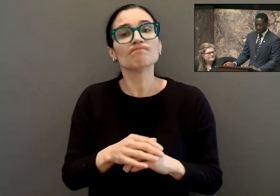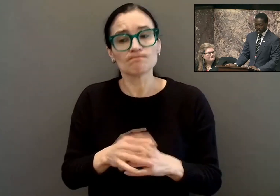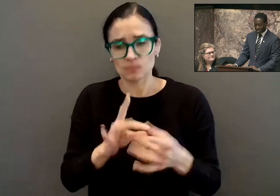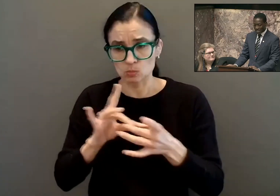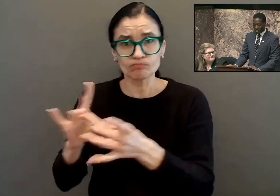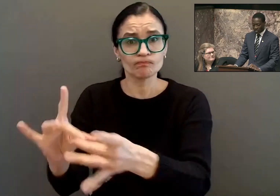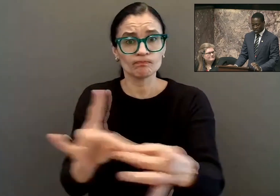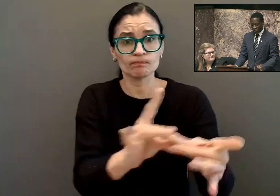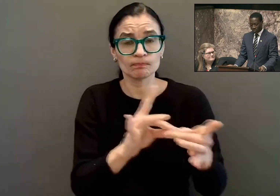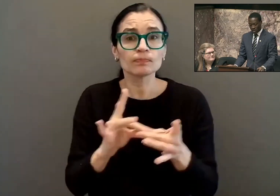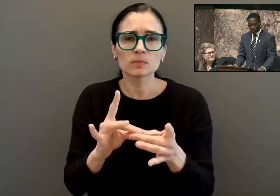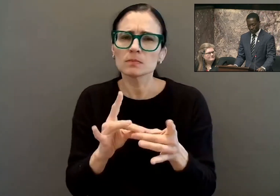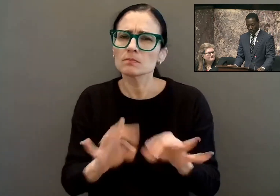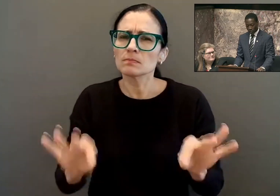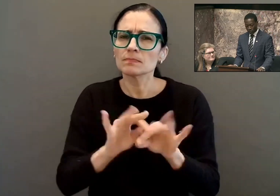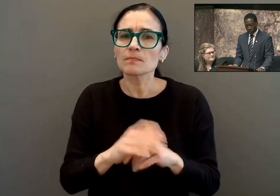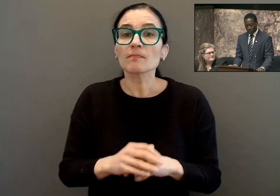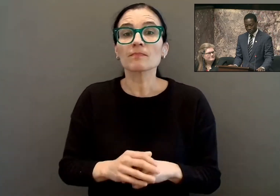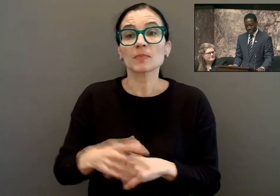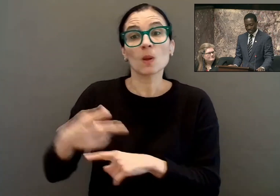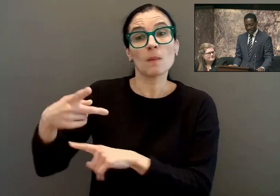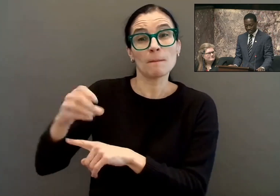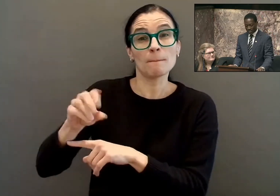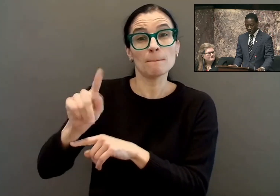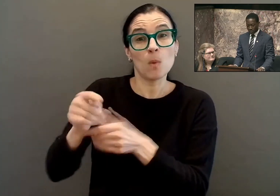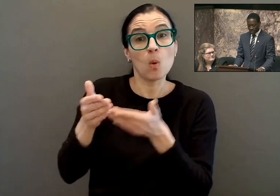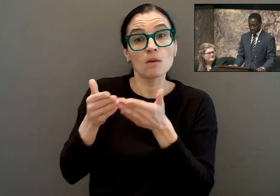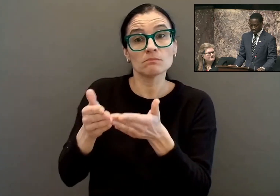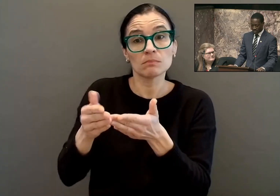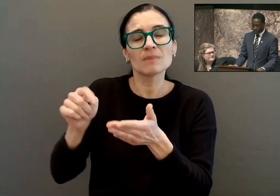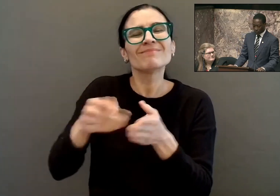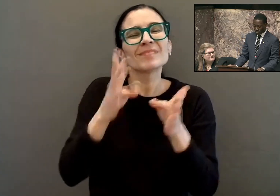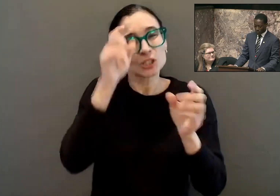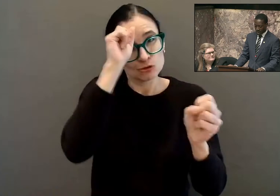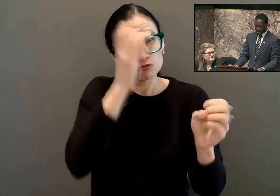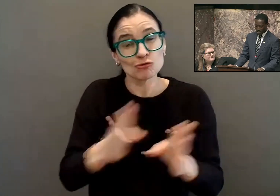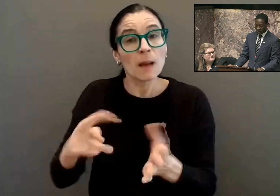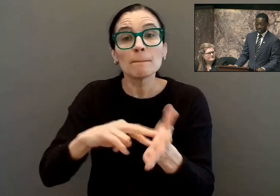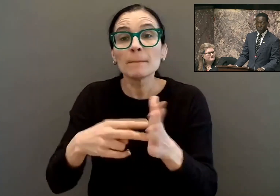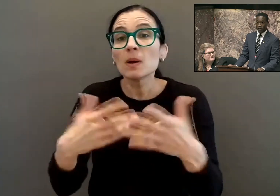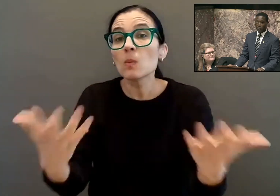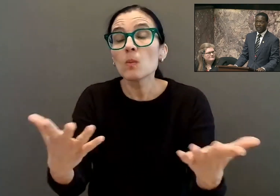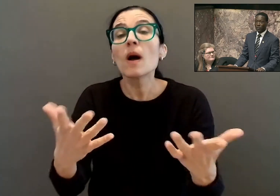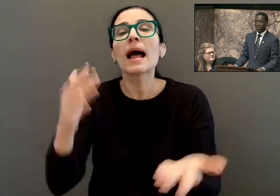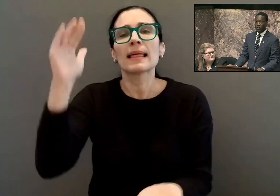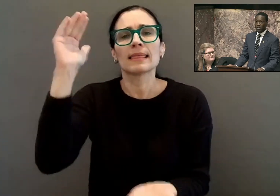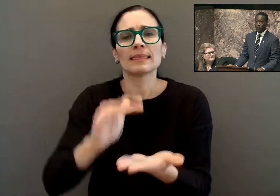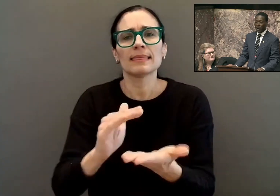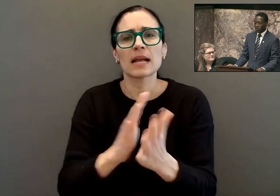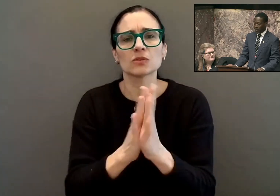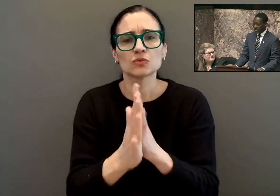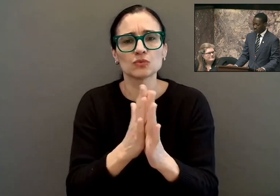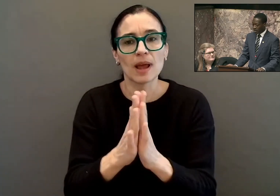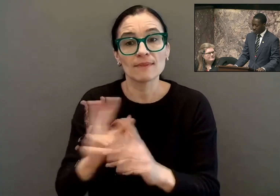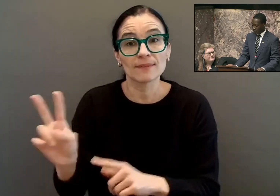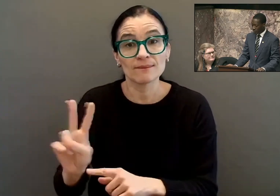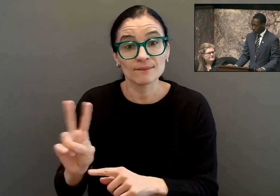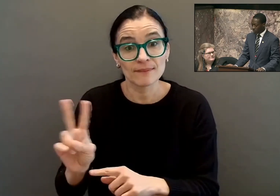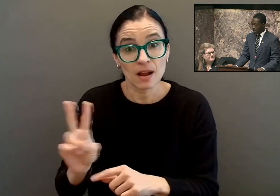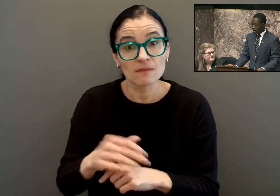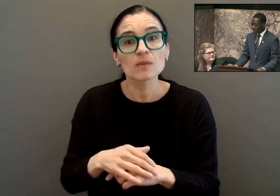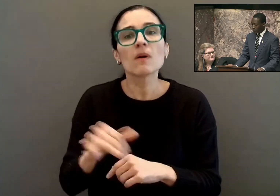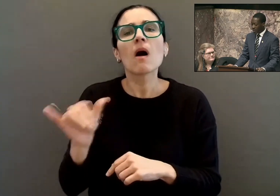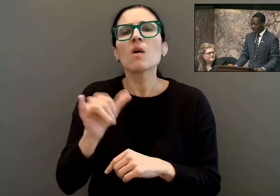would allow us to ease congestion in Metro Vancouver and create the necessary redundancies for our supply chains, as we learned after the extreme weather events at